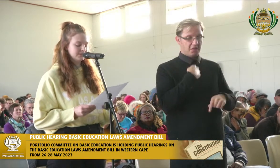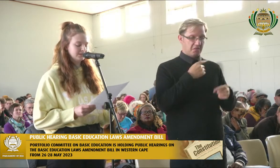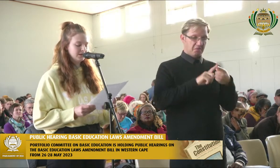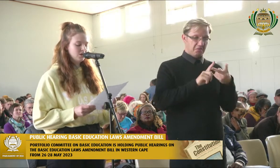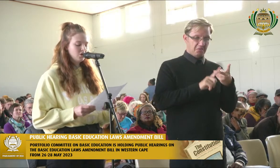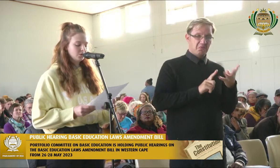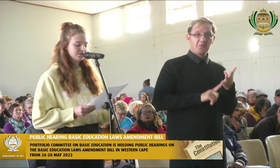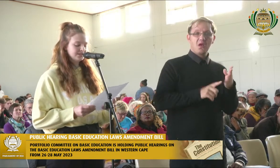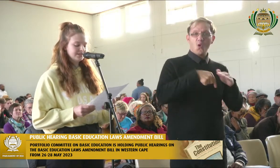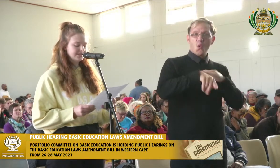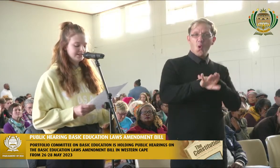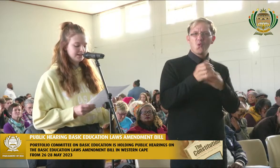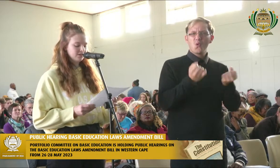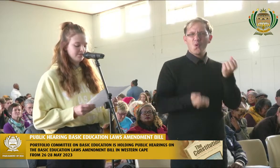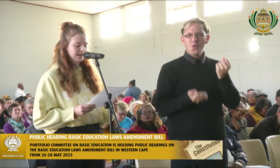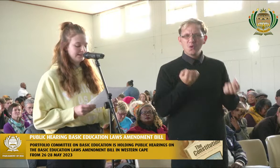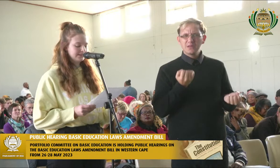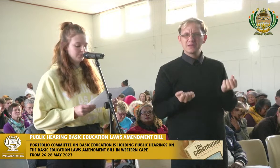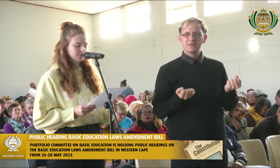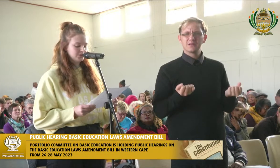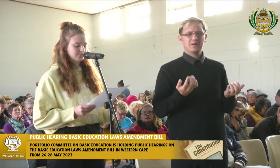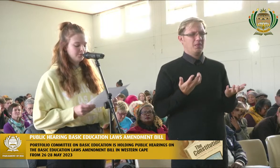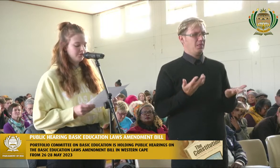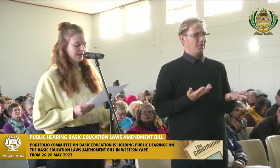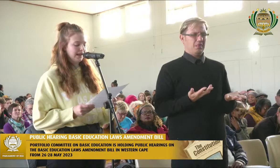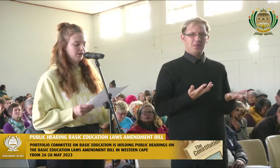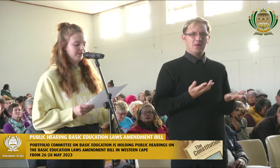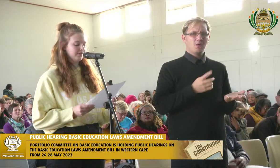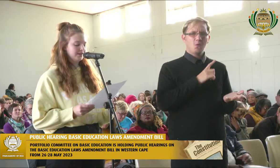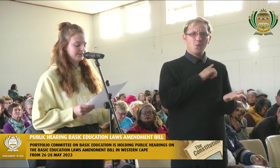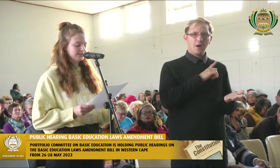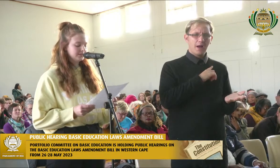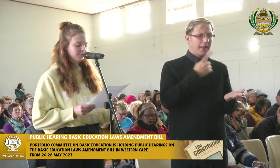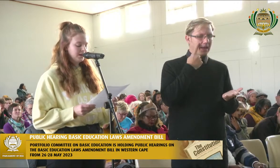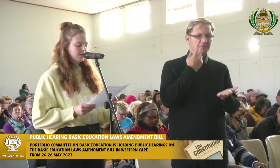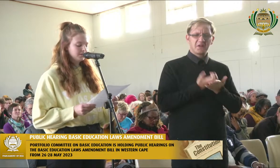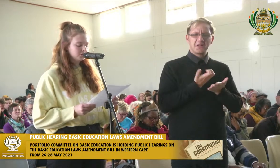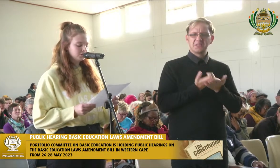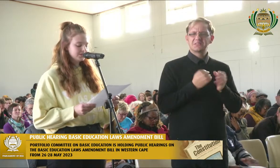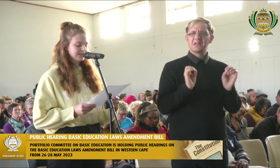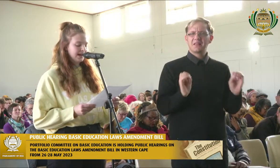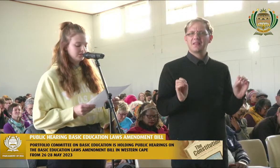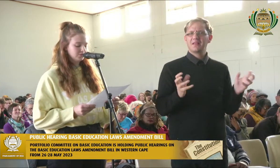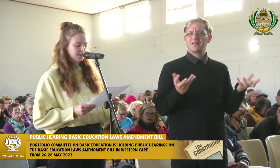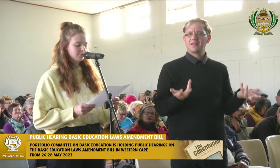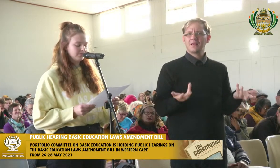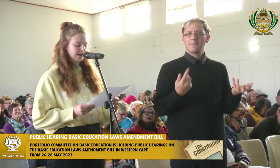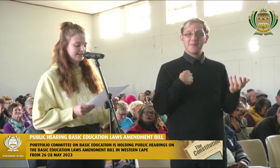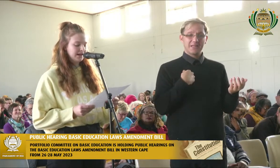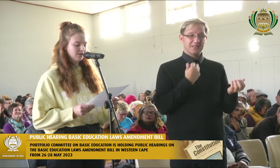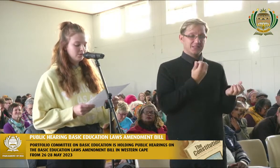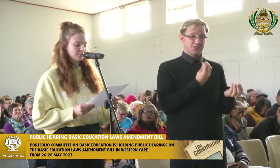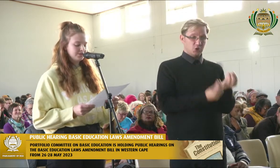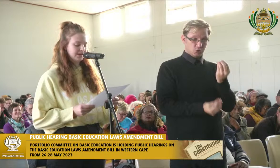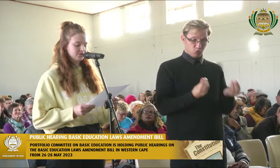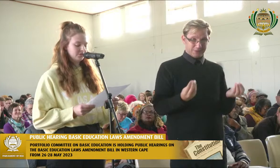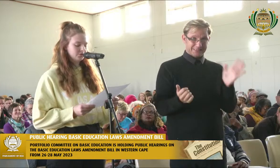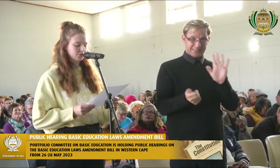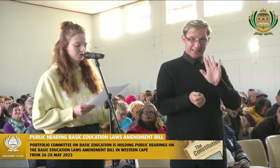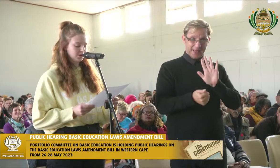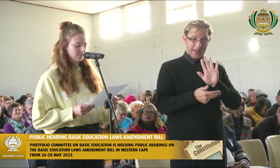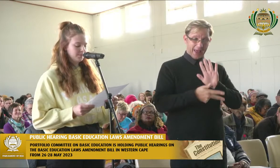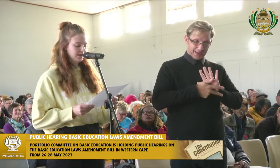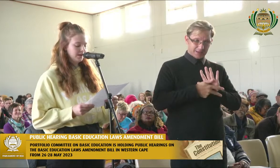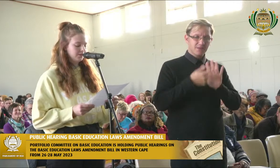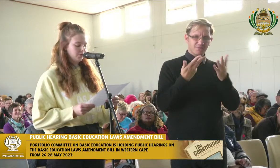proven innocent, which is a statistical fallacy which is proved by lack of evidence. The Children's Act already provides adequate protection